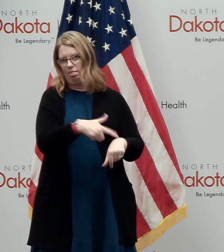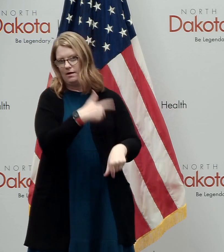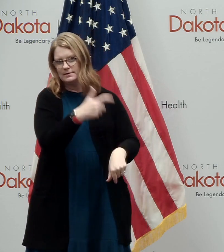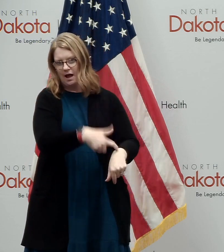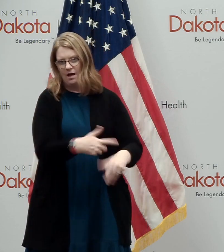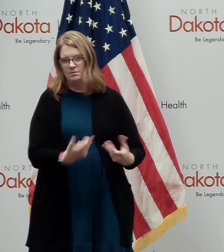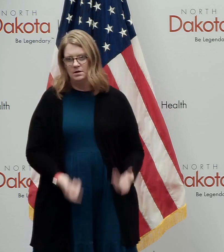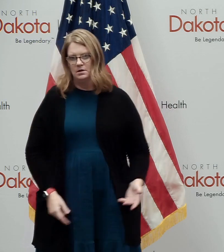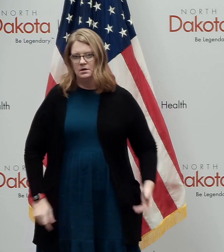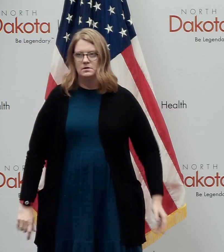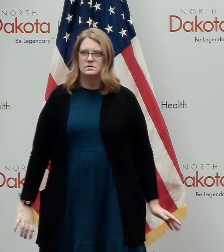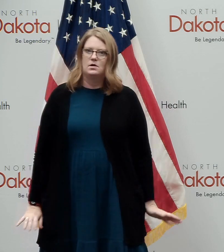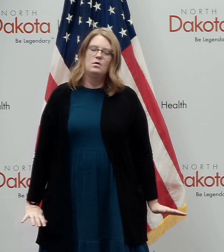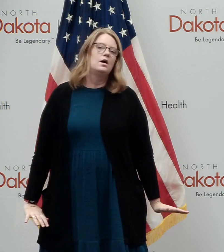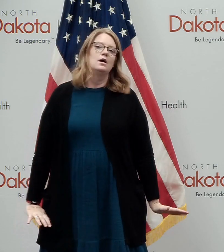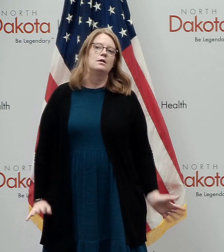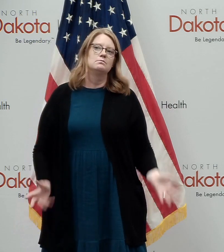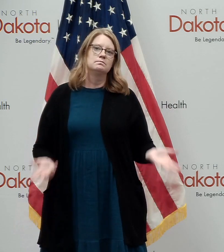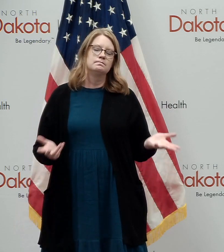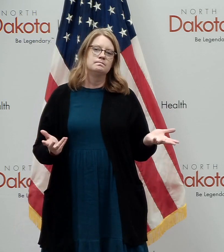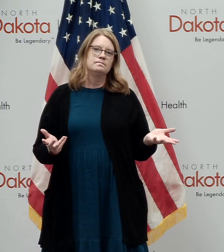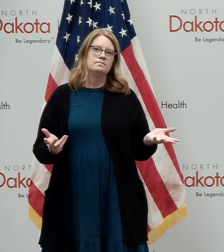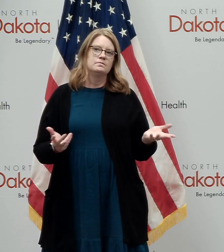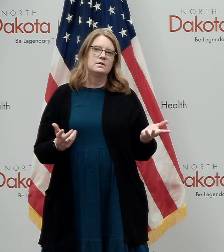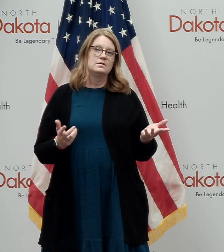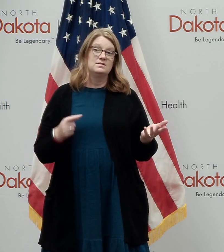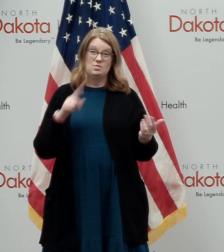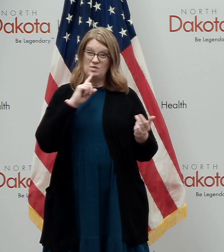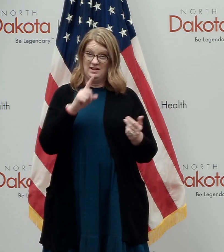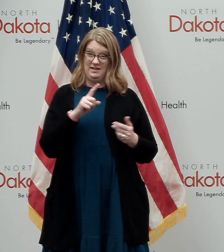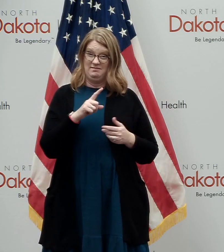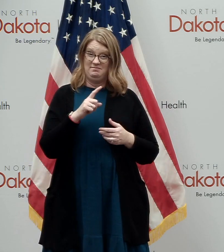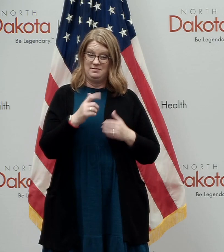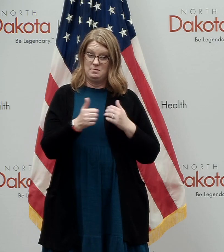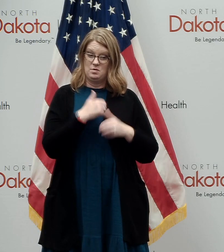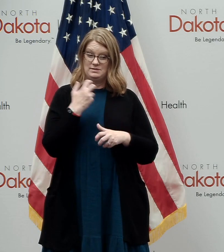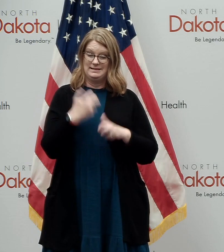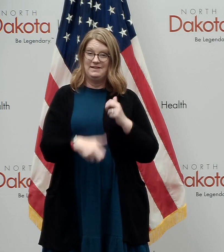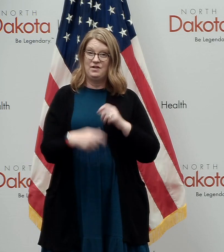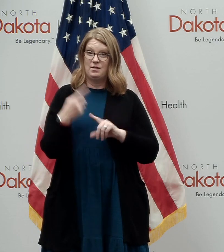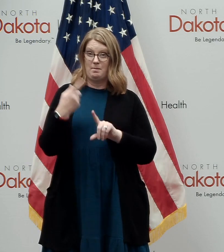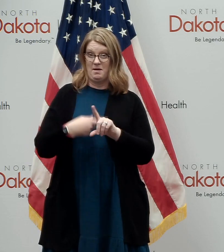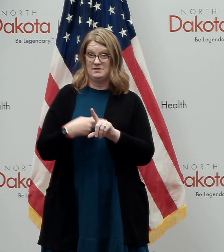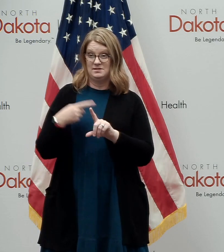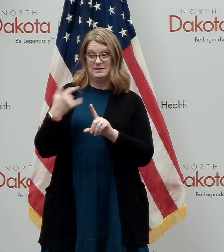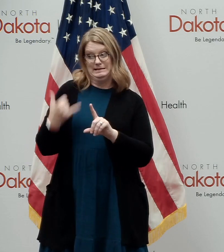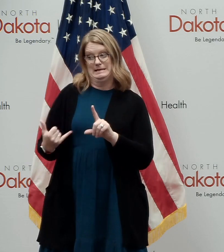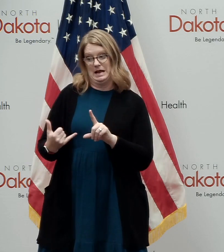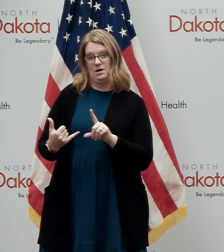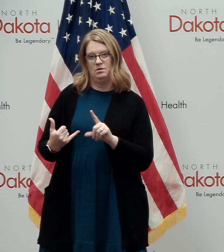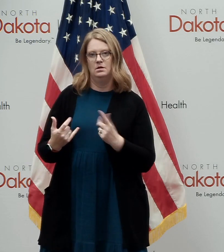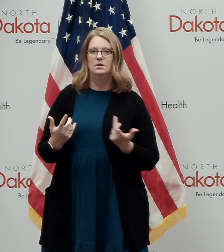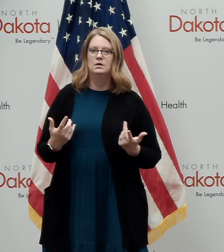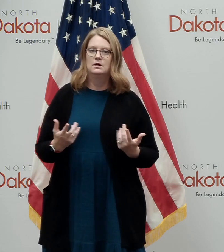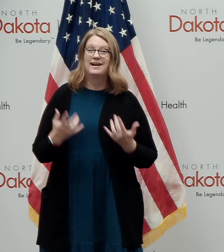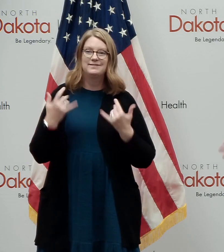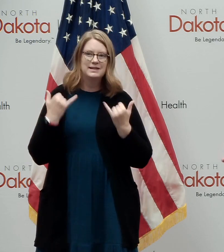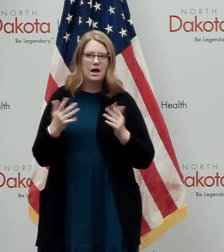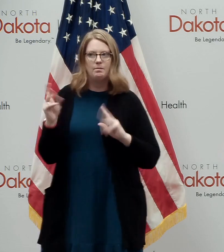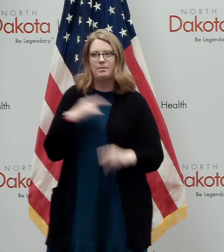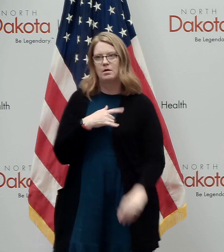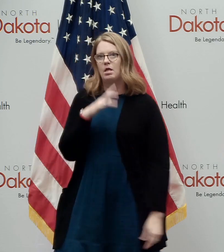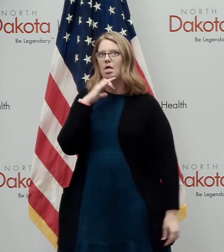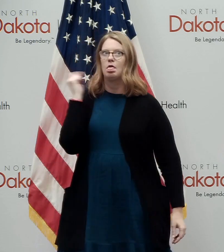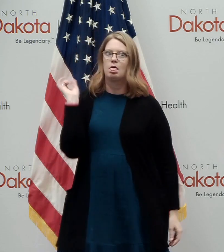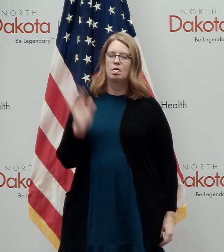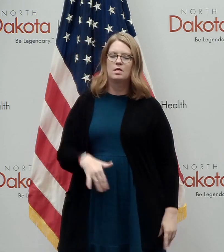these months, I think that maybe the most difficult months of the pandemic is right now, where there's fatigue, and yet we aren't